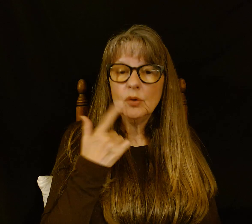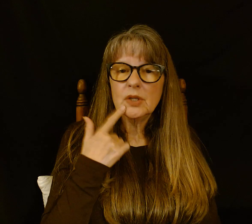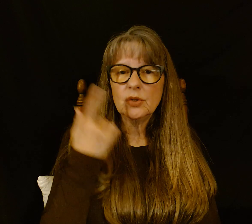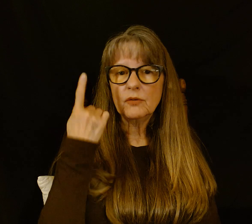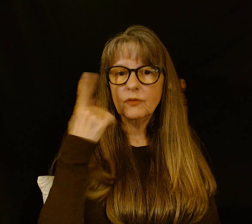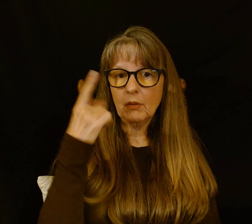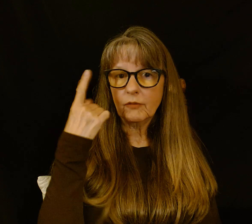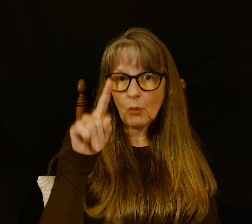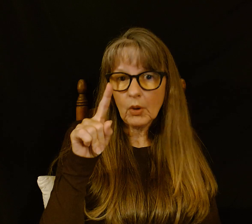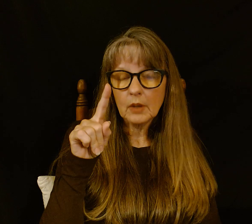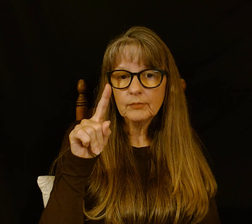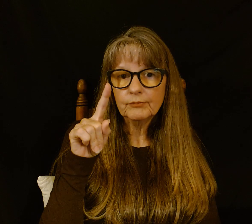do 4-4.